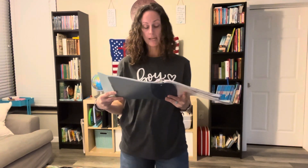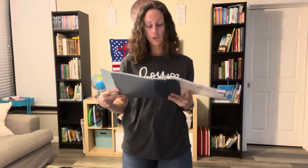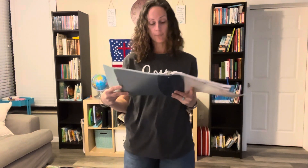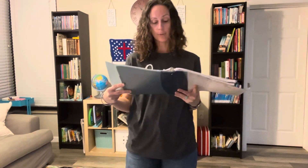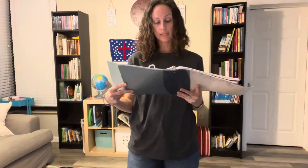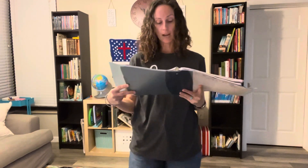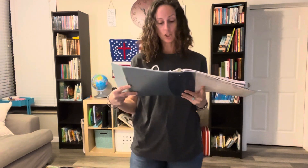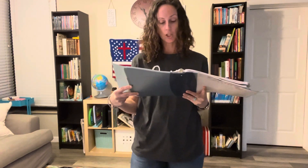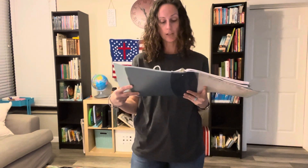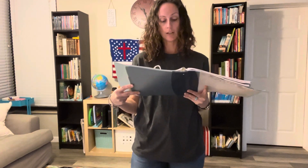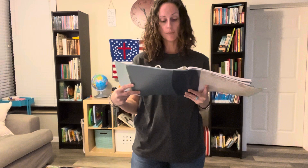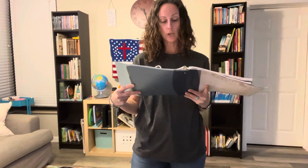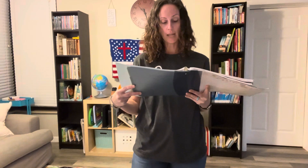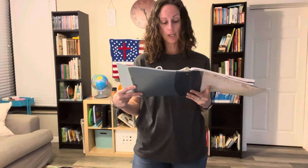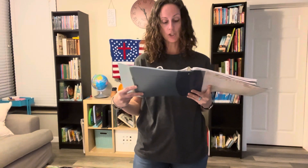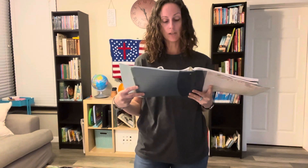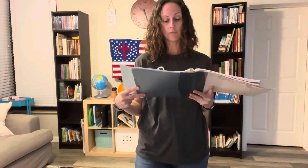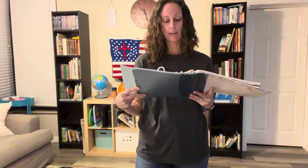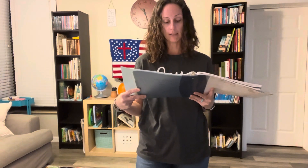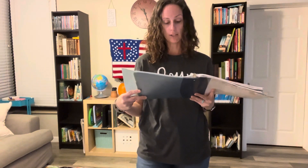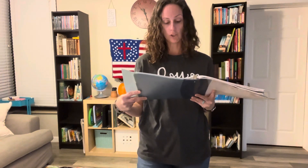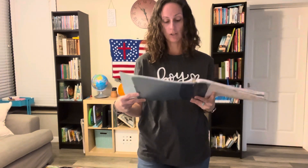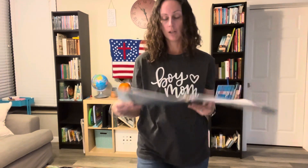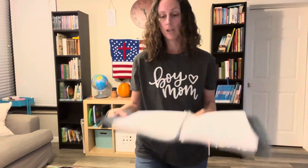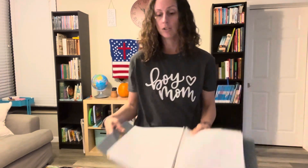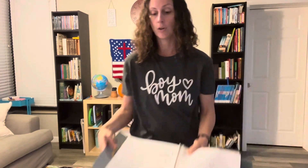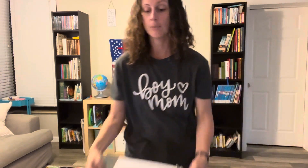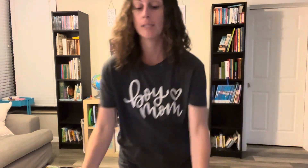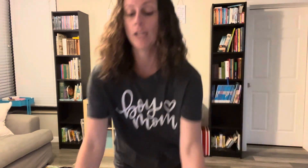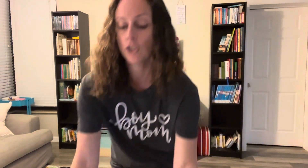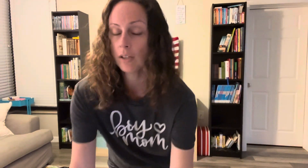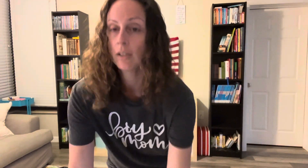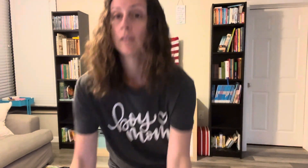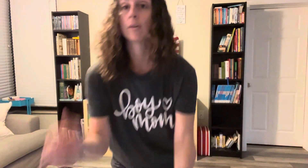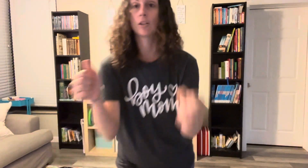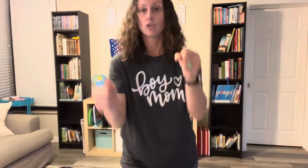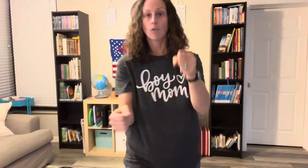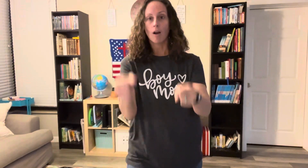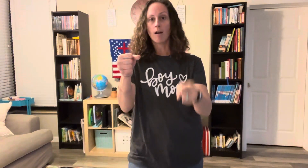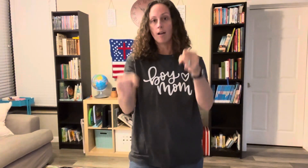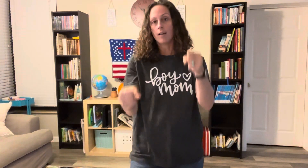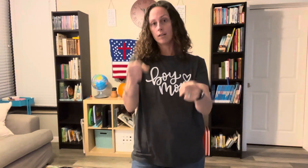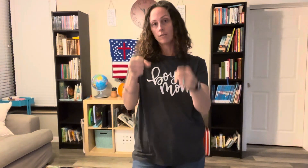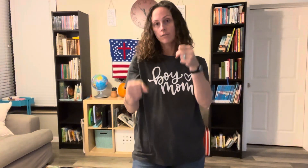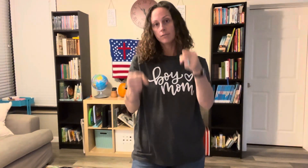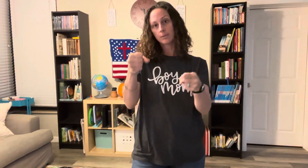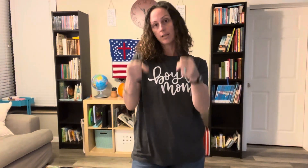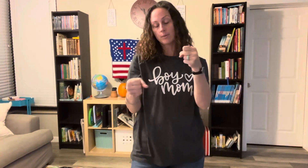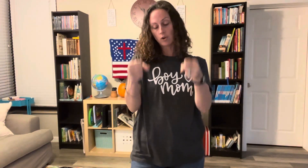transportation, protection, communication, regulation. Transportation, we're going to drive, pretend like we're